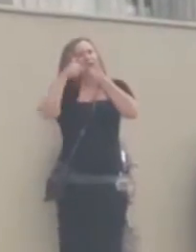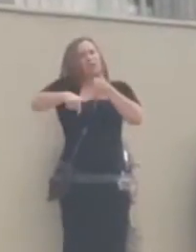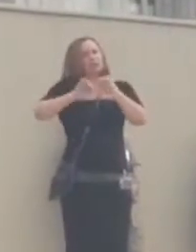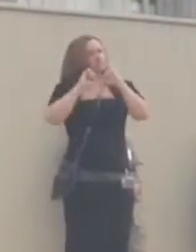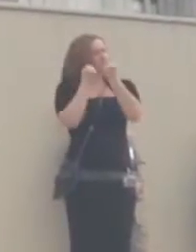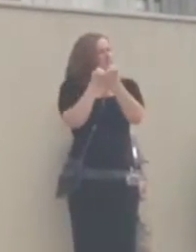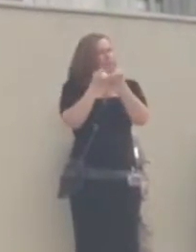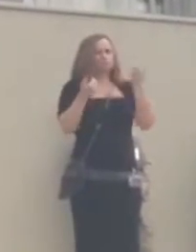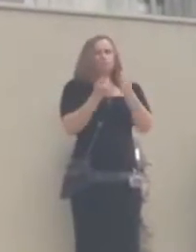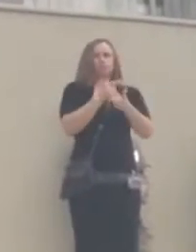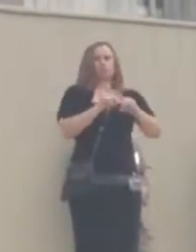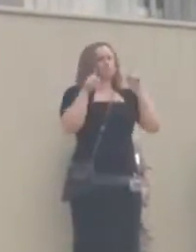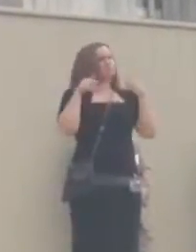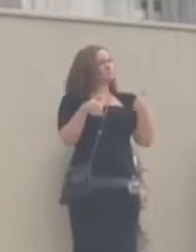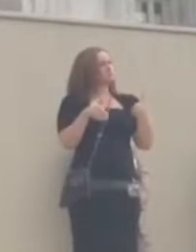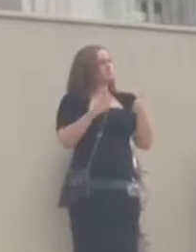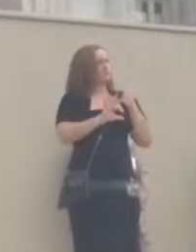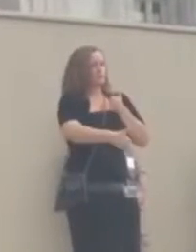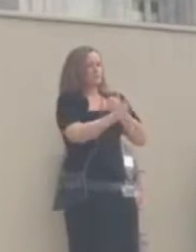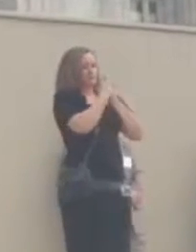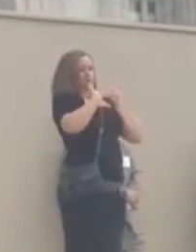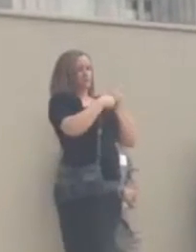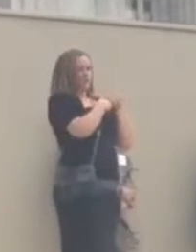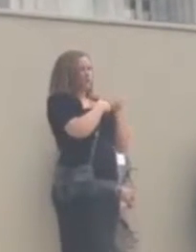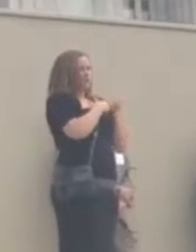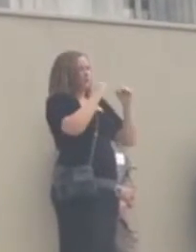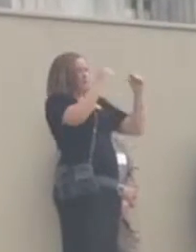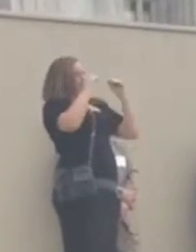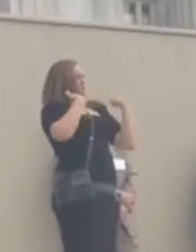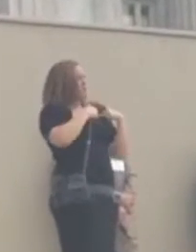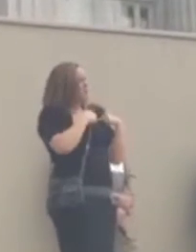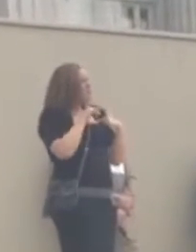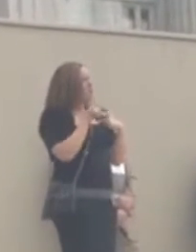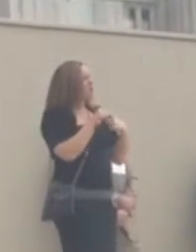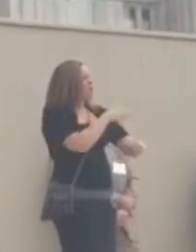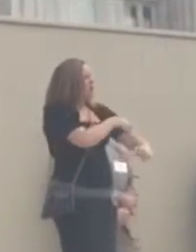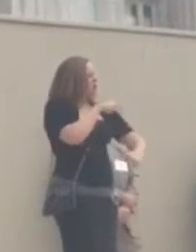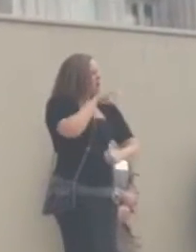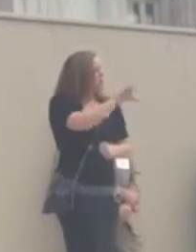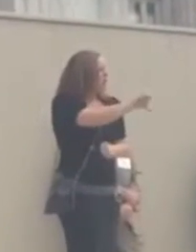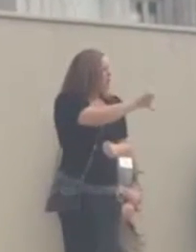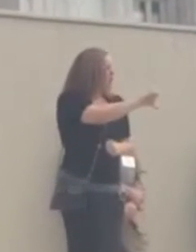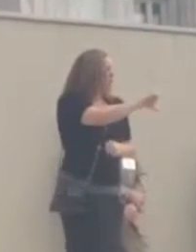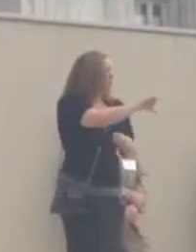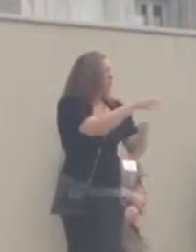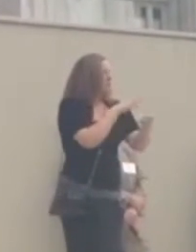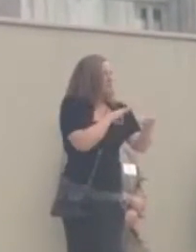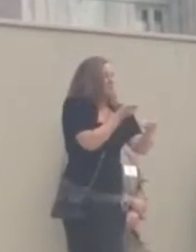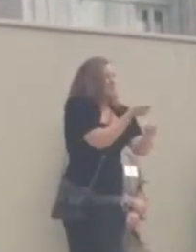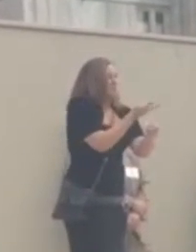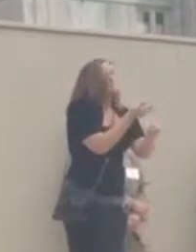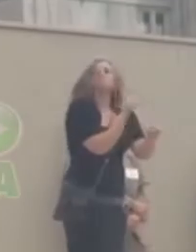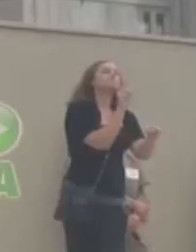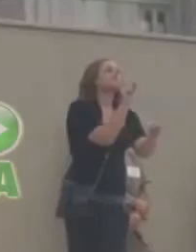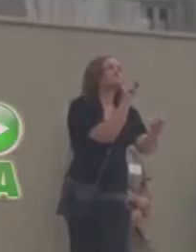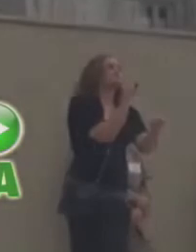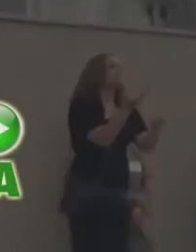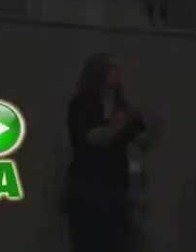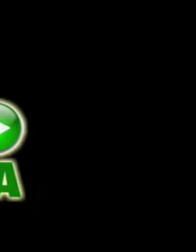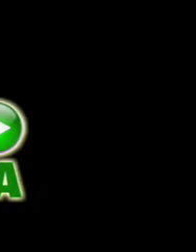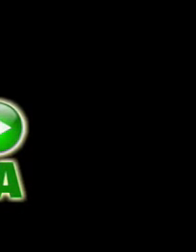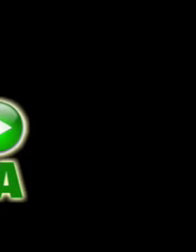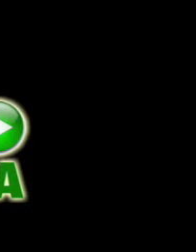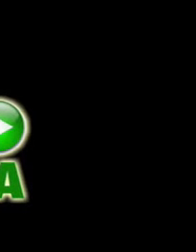and less institutional living. That movement began to change expectations of how we treat others as humans.